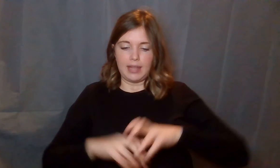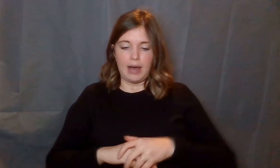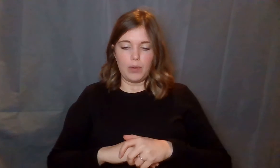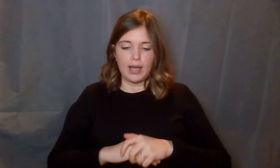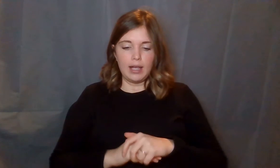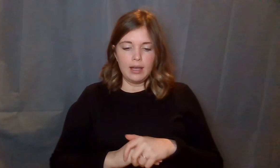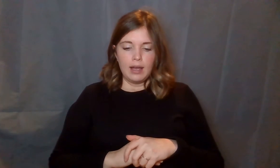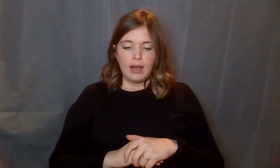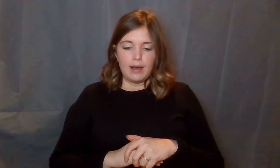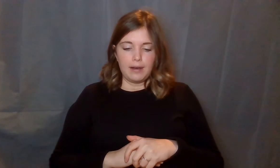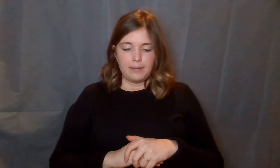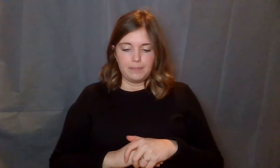that way.